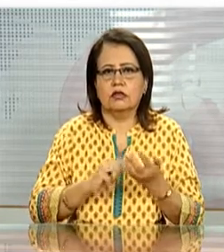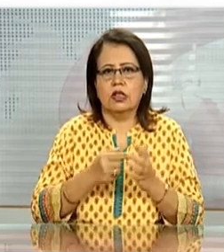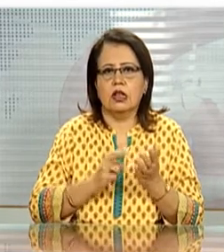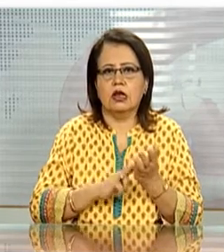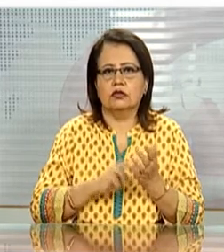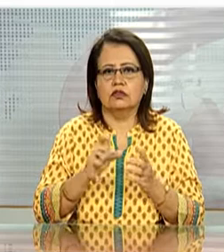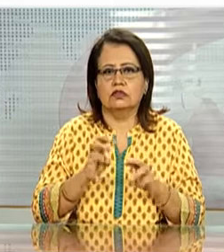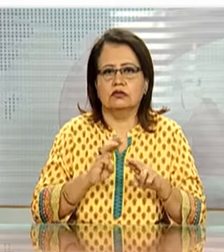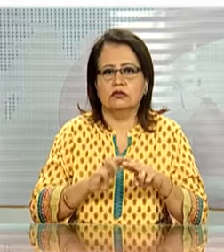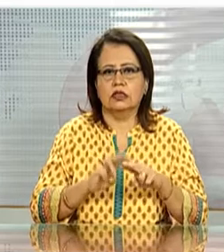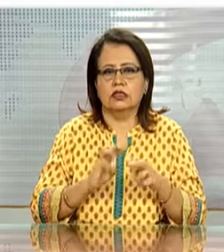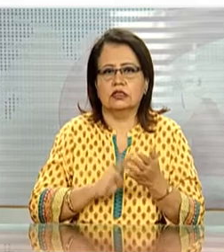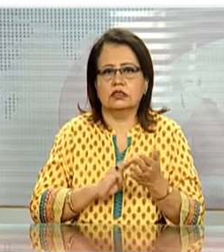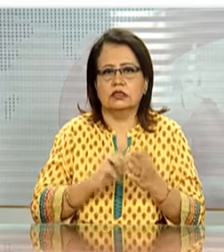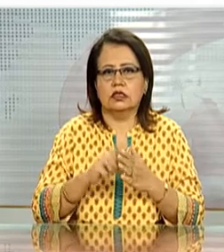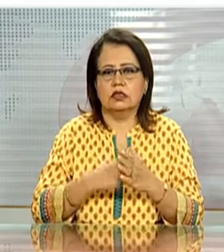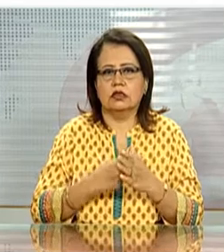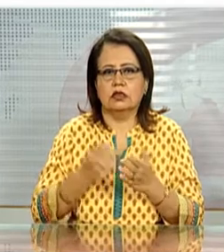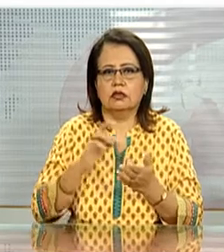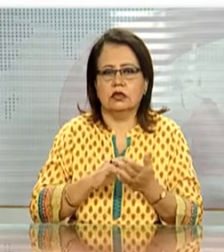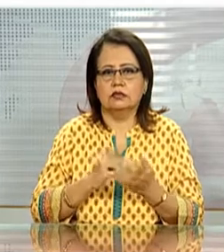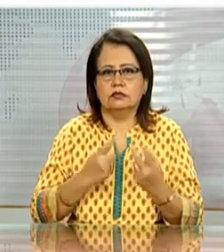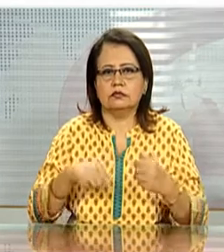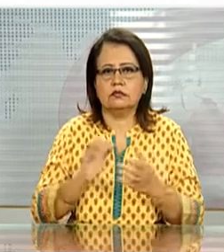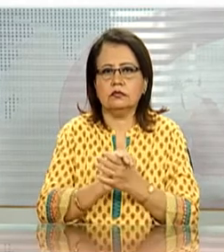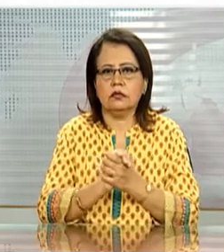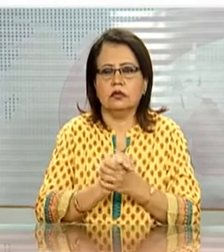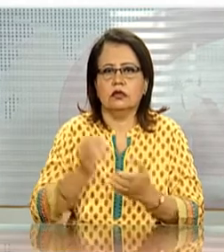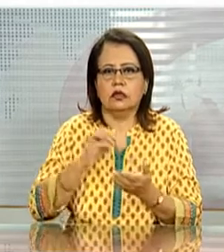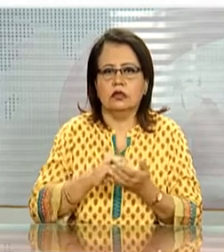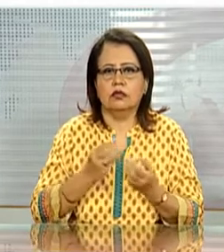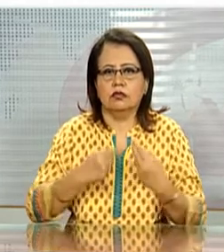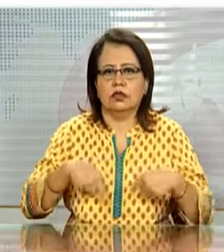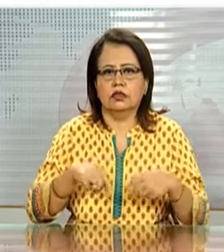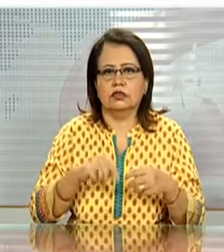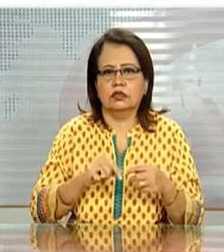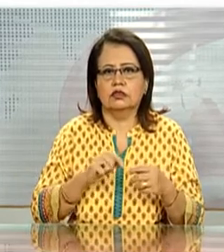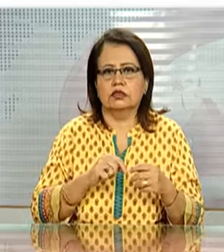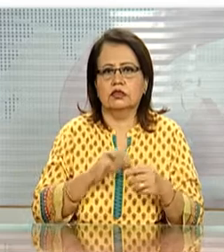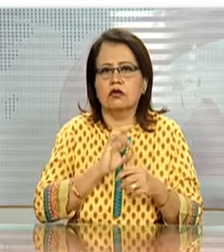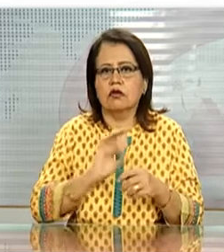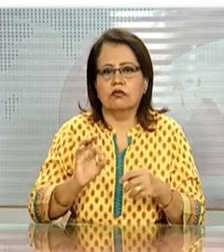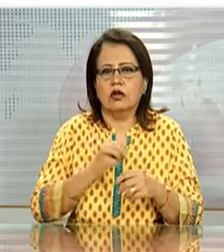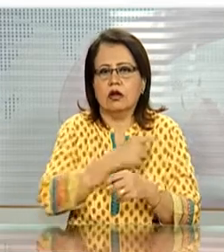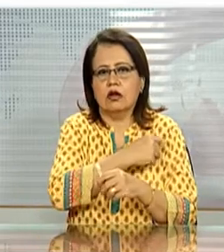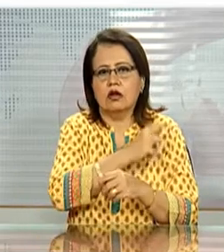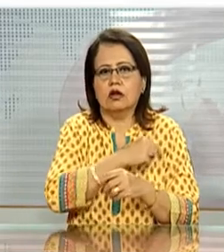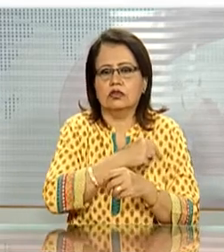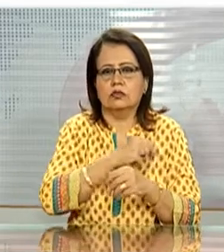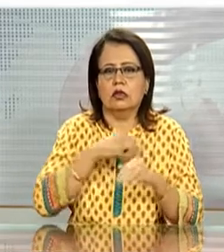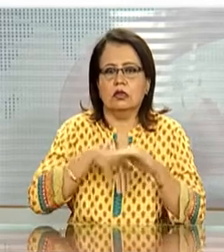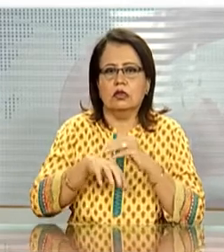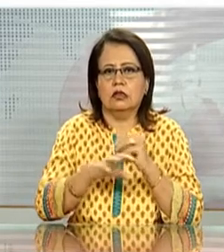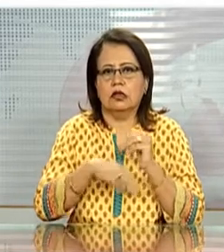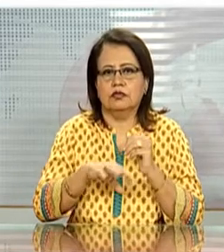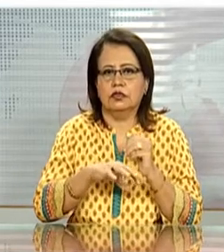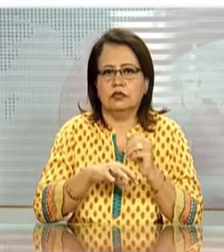tamilnad chief minister JJ Lita has deputed a cabinet colleague to attend the meeting as she's unwell and recuperating at the